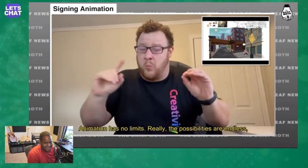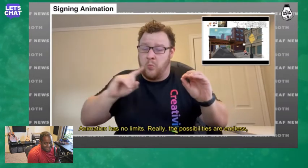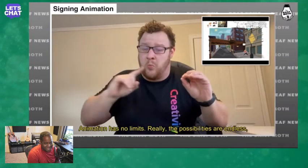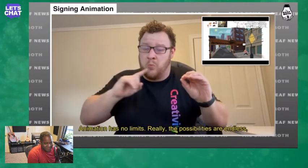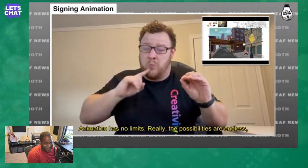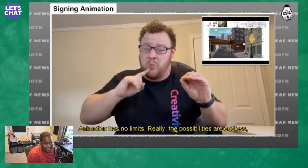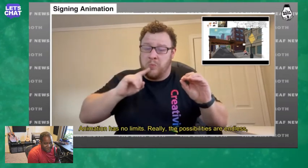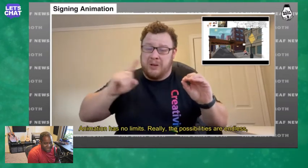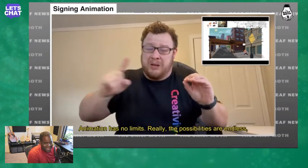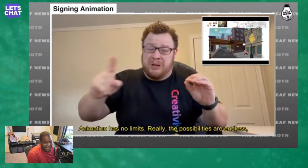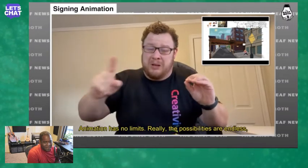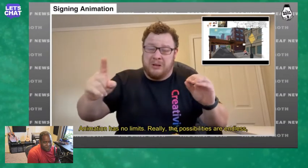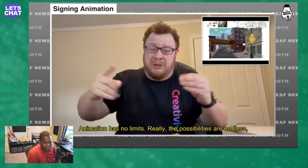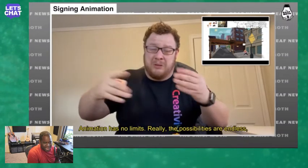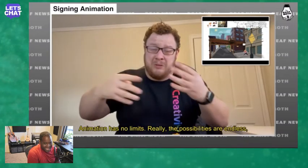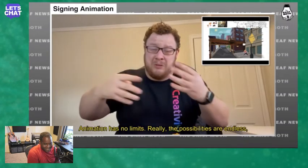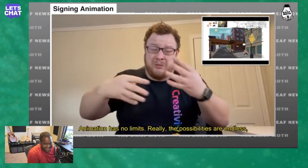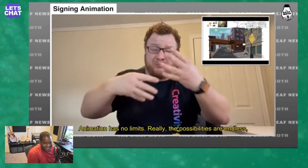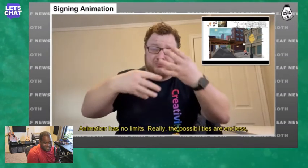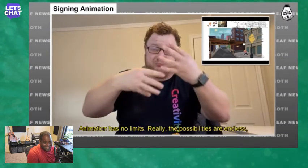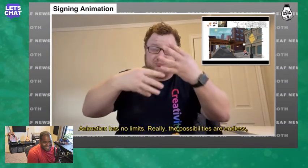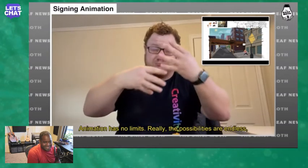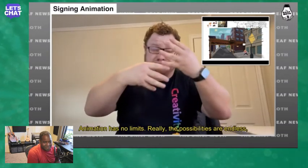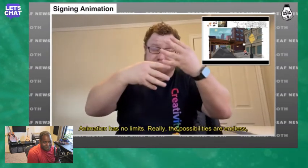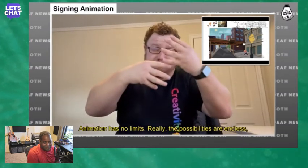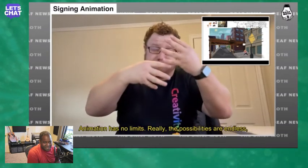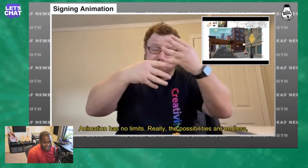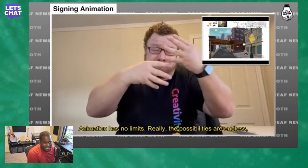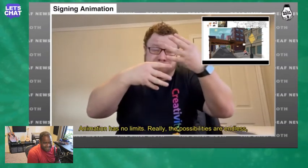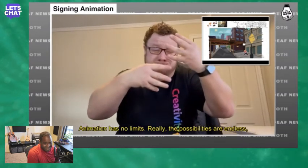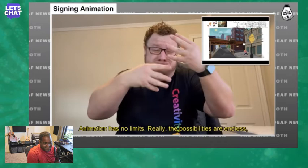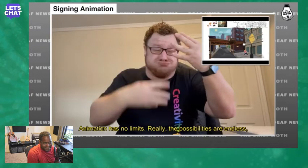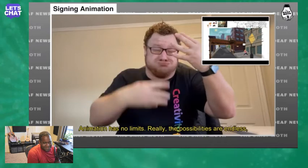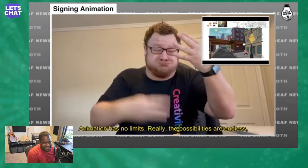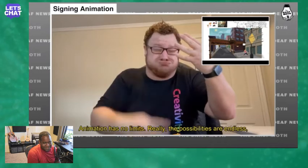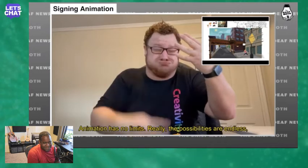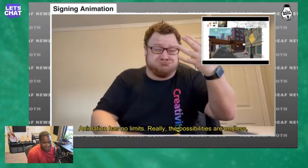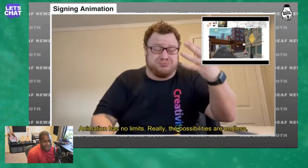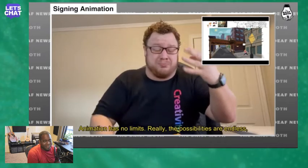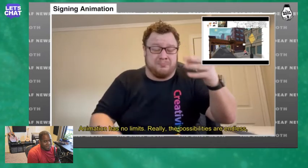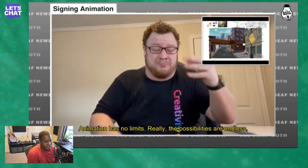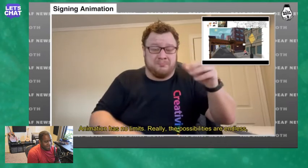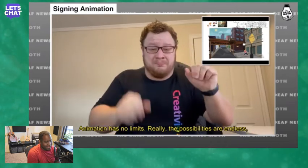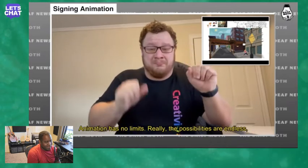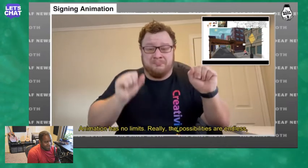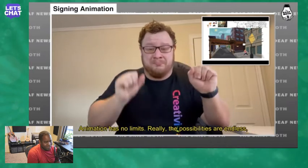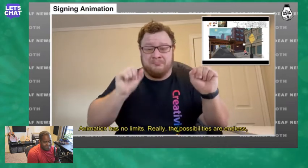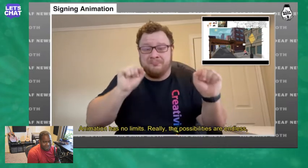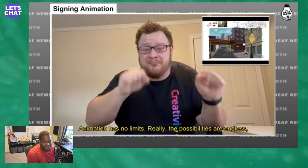He's leaning forward, right? List,